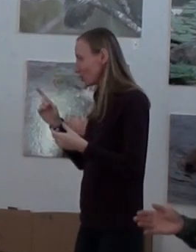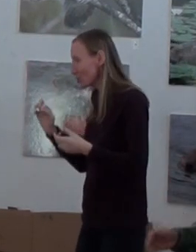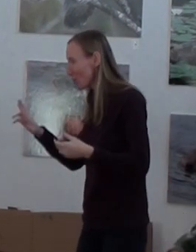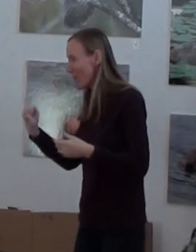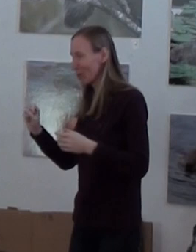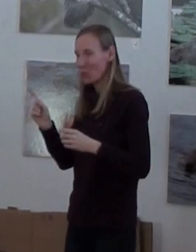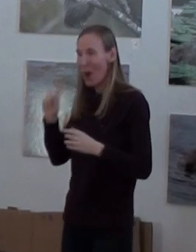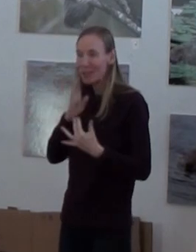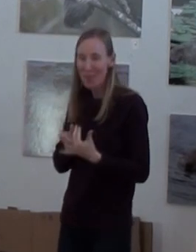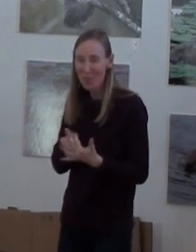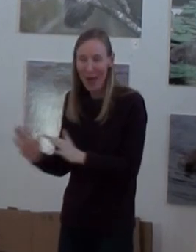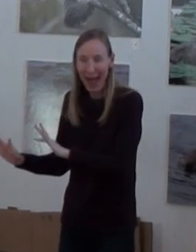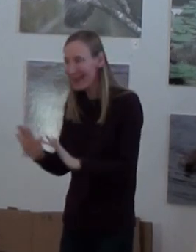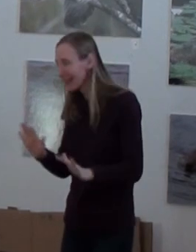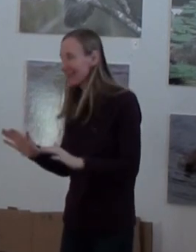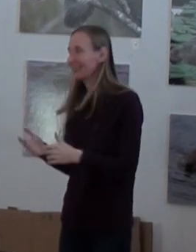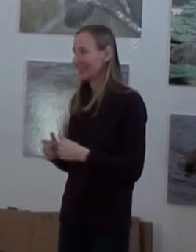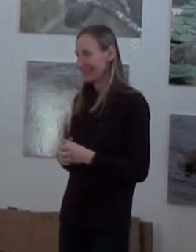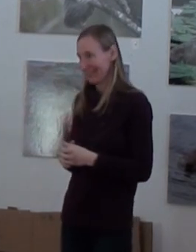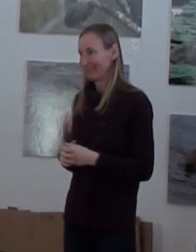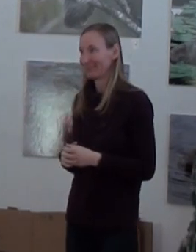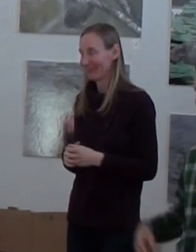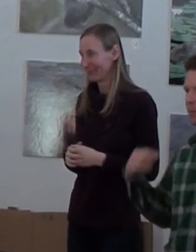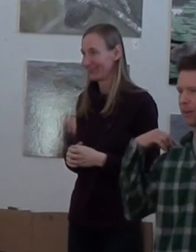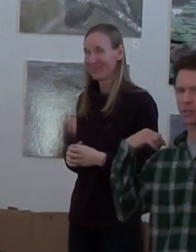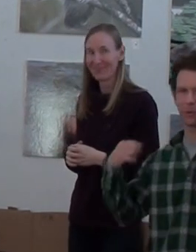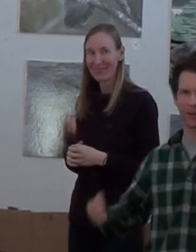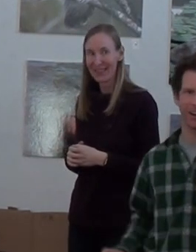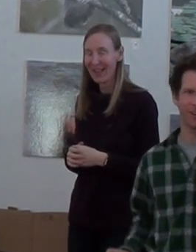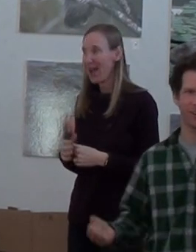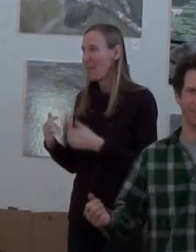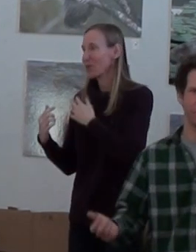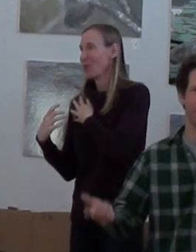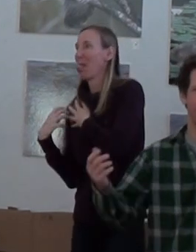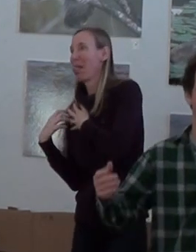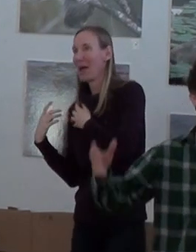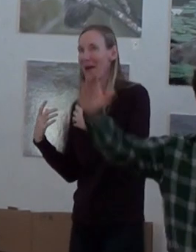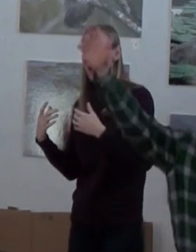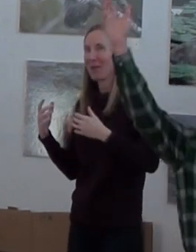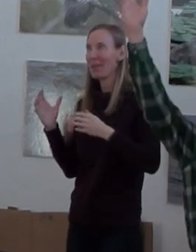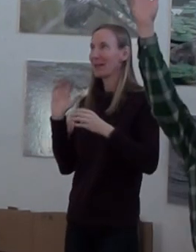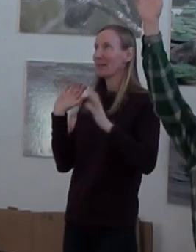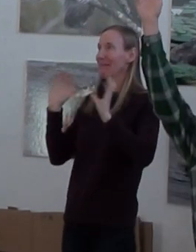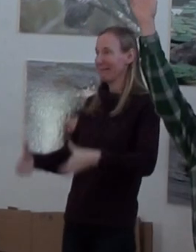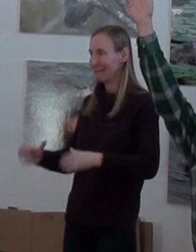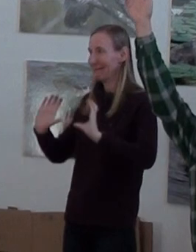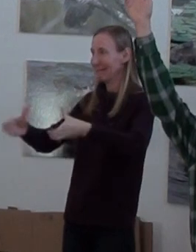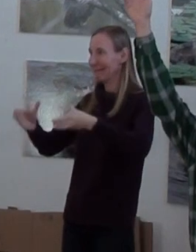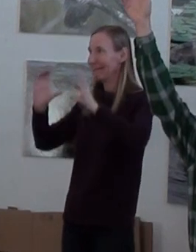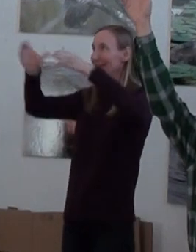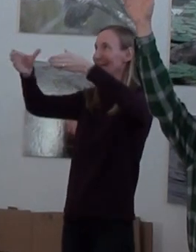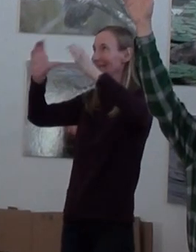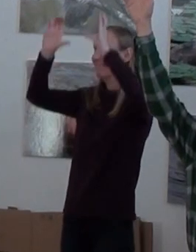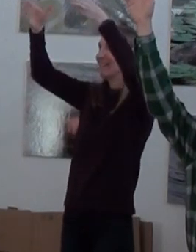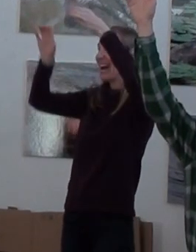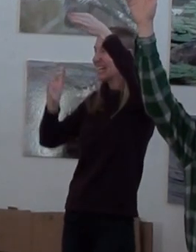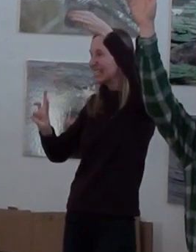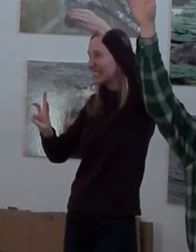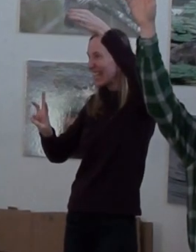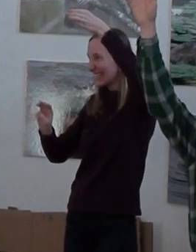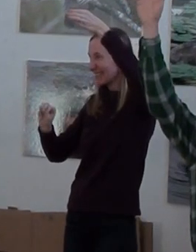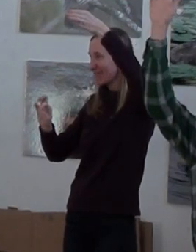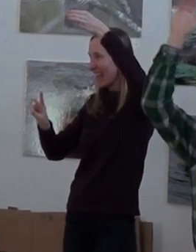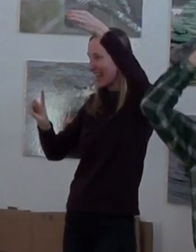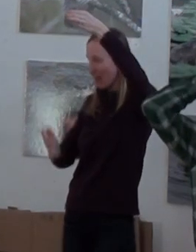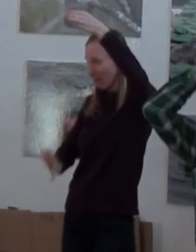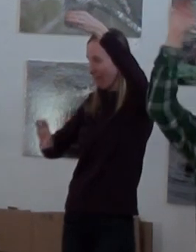was a break, because I just couldn't get a break. You know, I was threw my shoulder out, because I'm not very tall. These things are getting, you know, I got six medium supers on